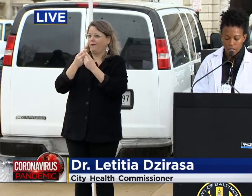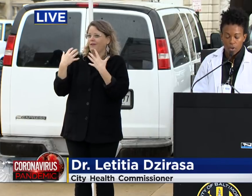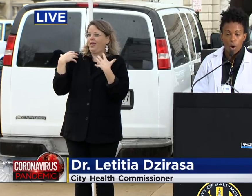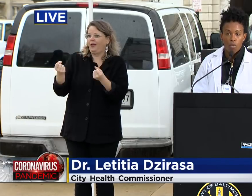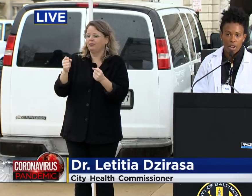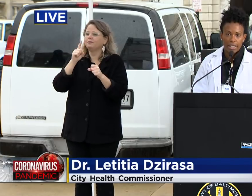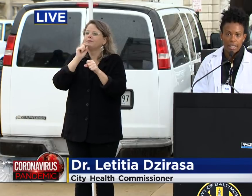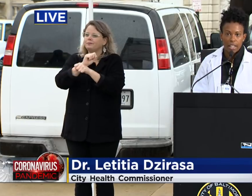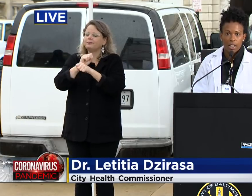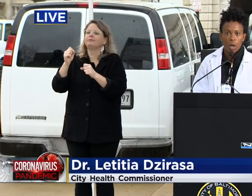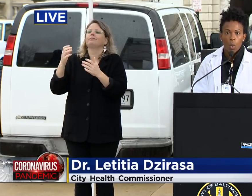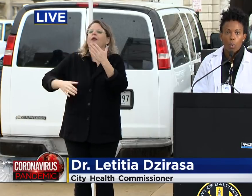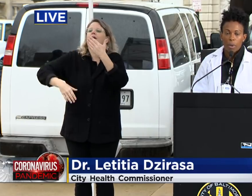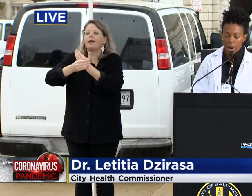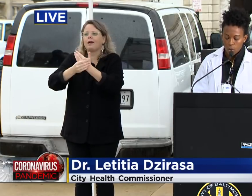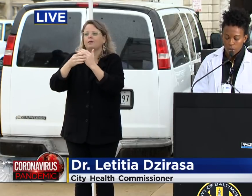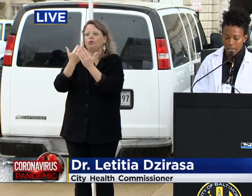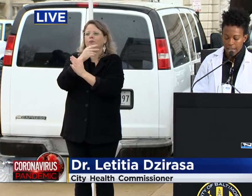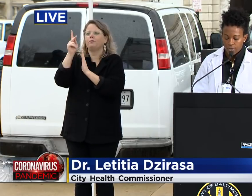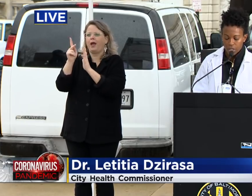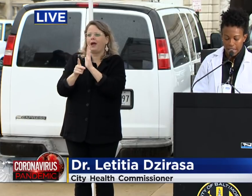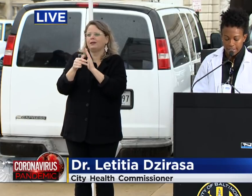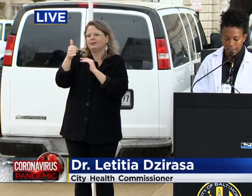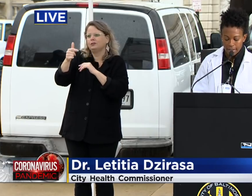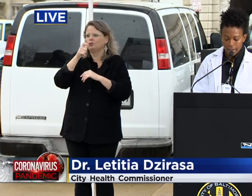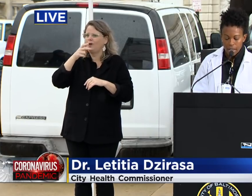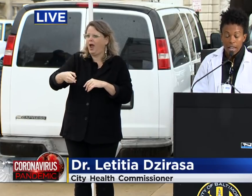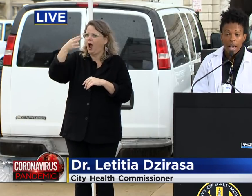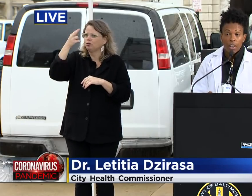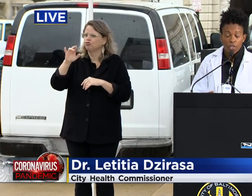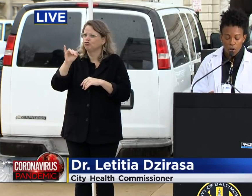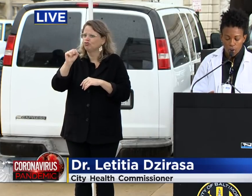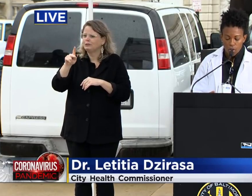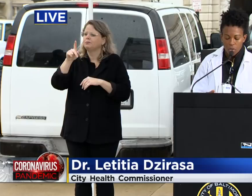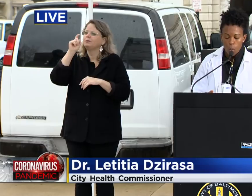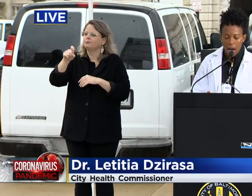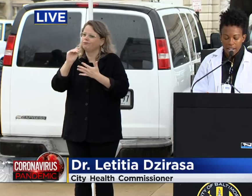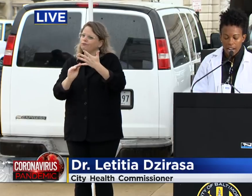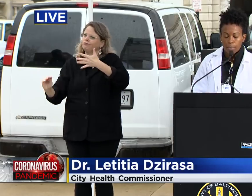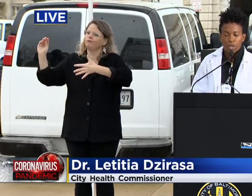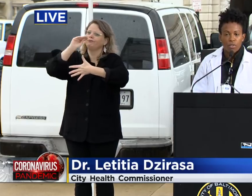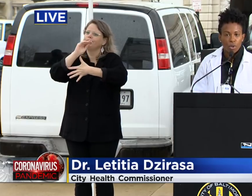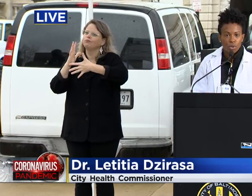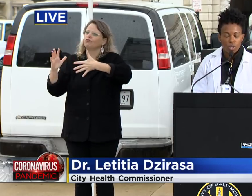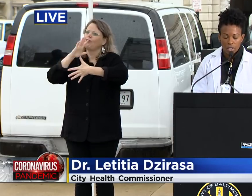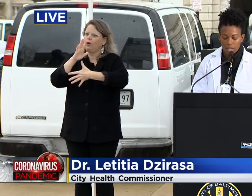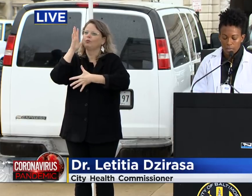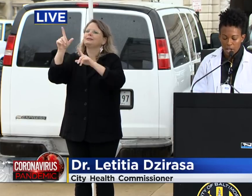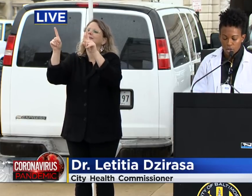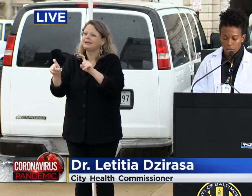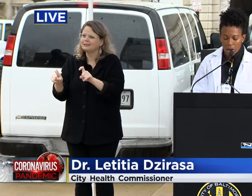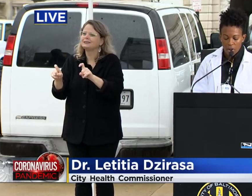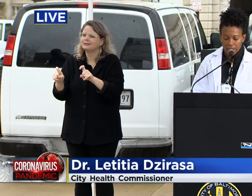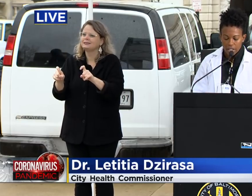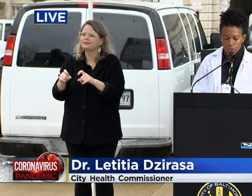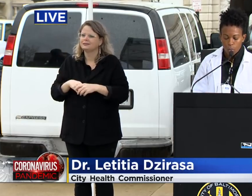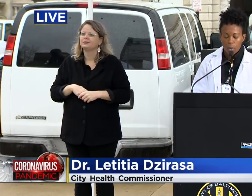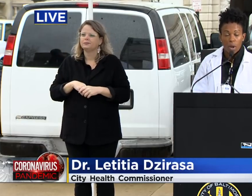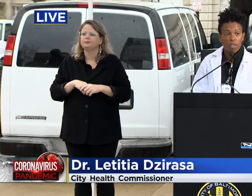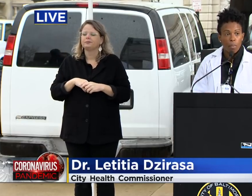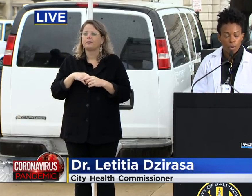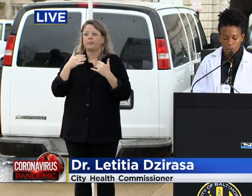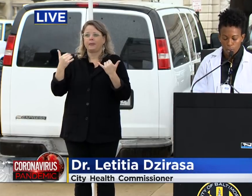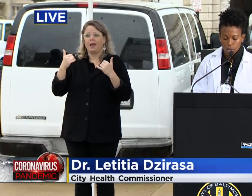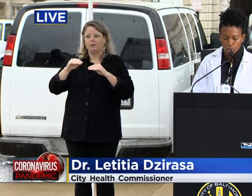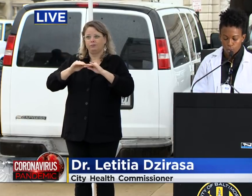high risk for COVID-19 will be prioritized for testing. And third, the wide adoption of social distancing measures by residents will be